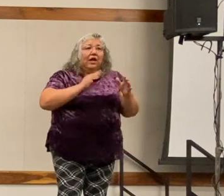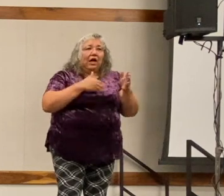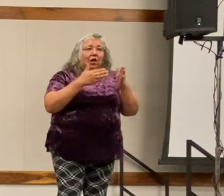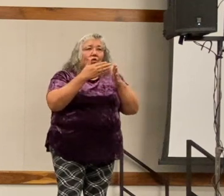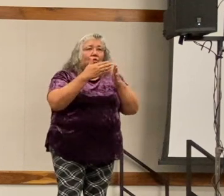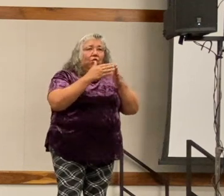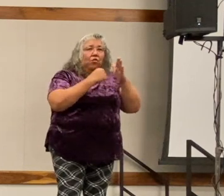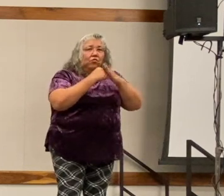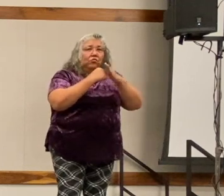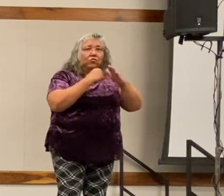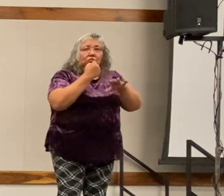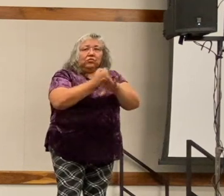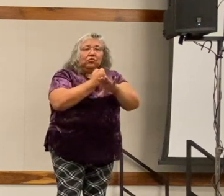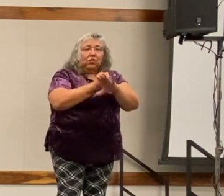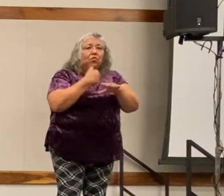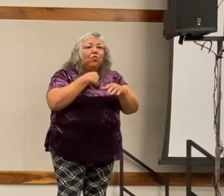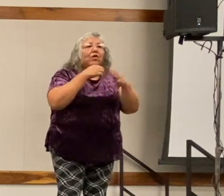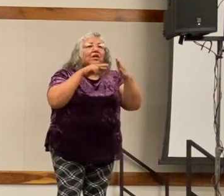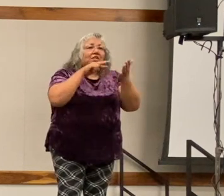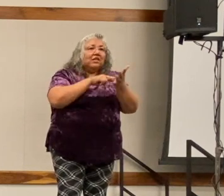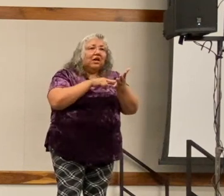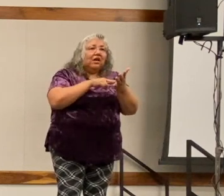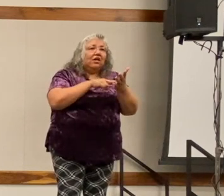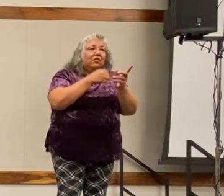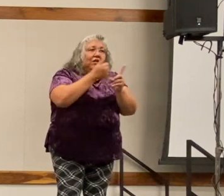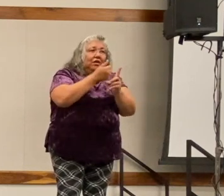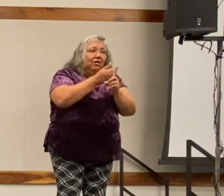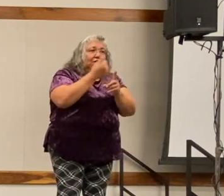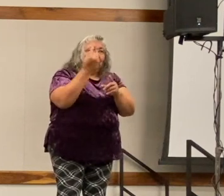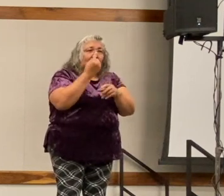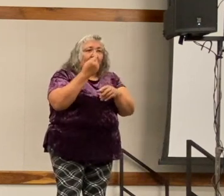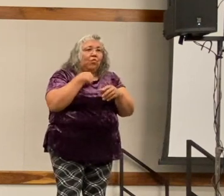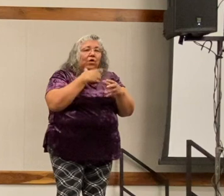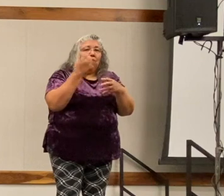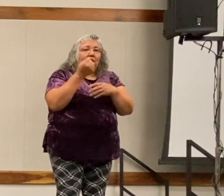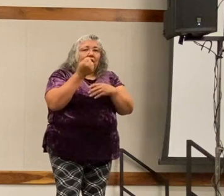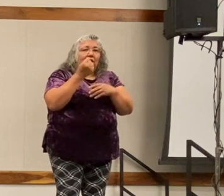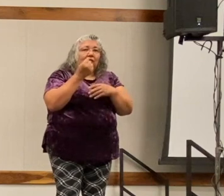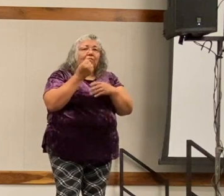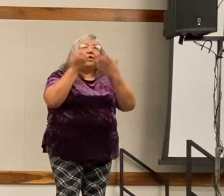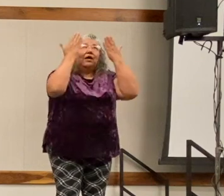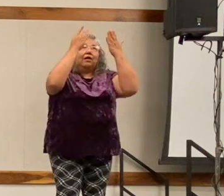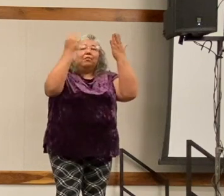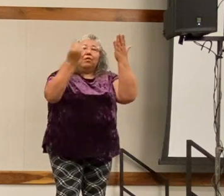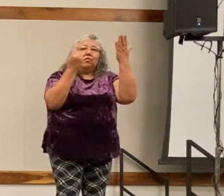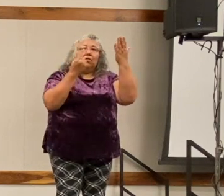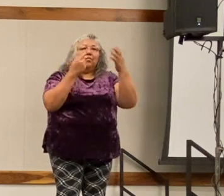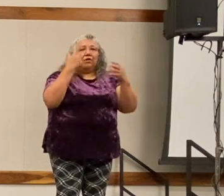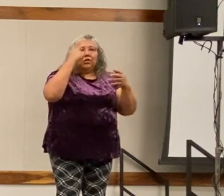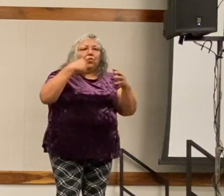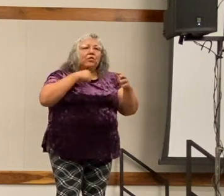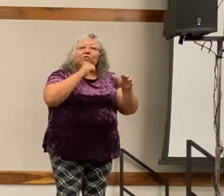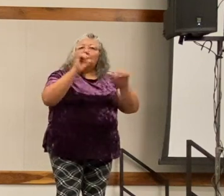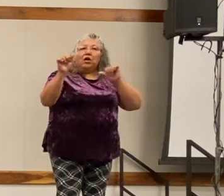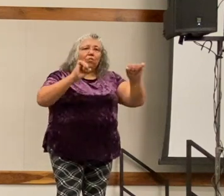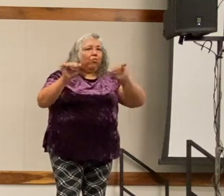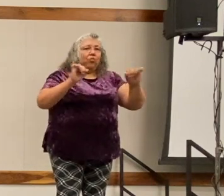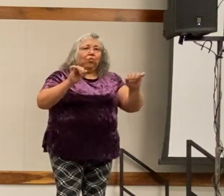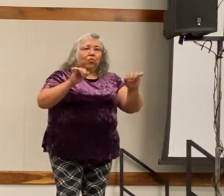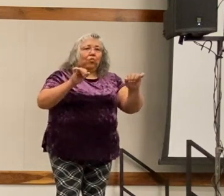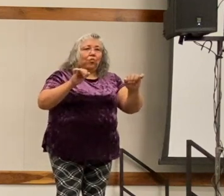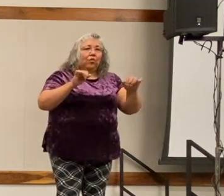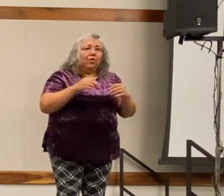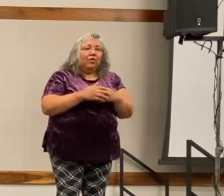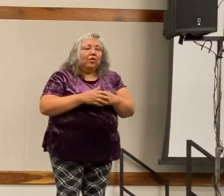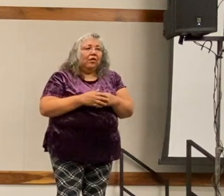cornerstone. We stand on him alone, and we are held by him alone. Why? Because we're unshakable.